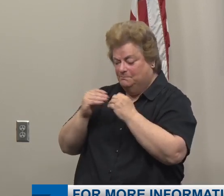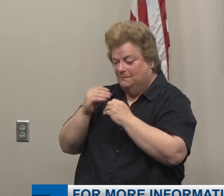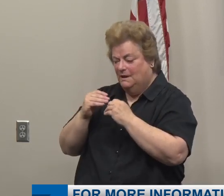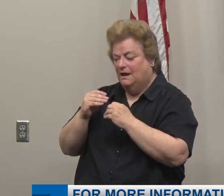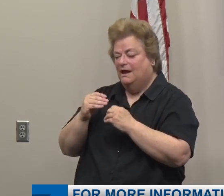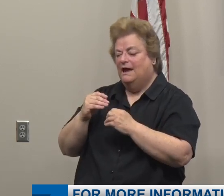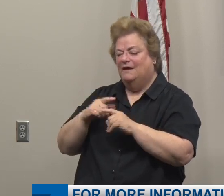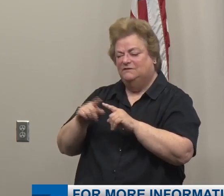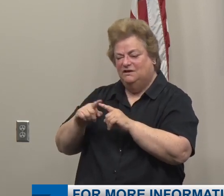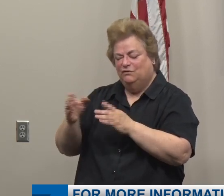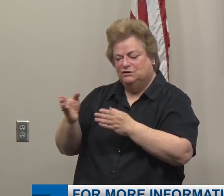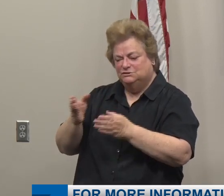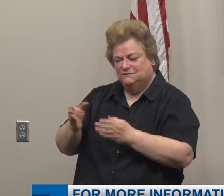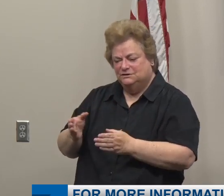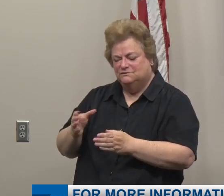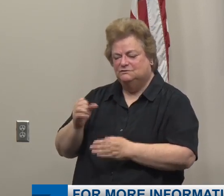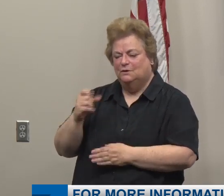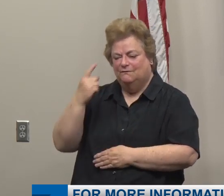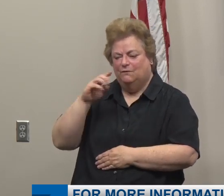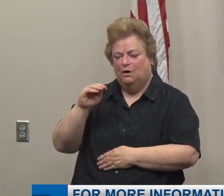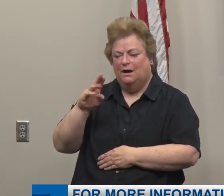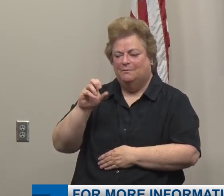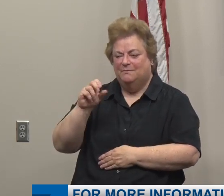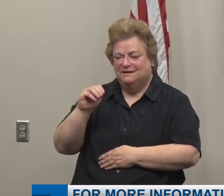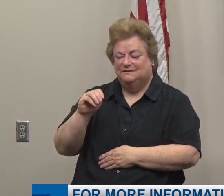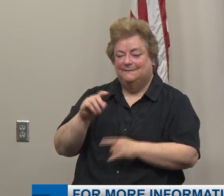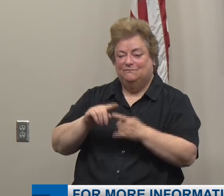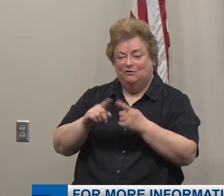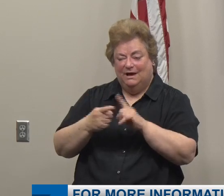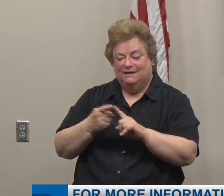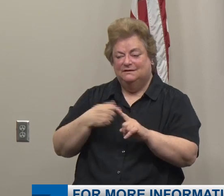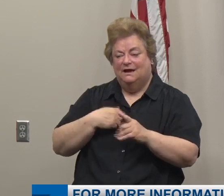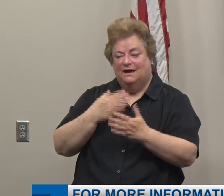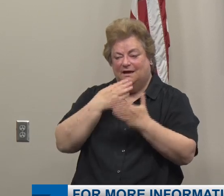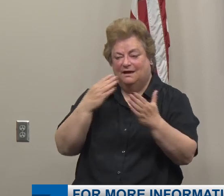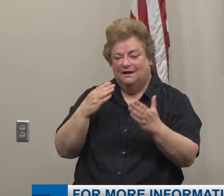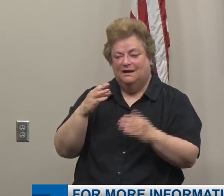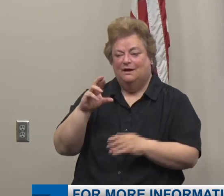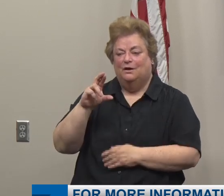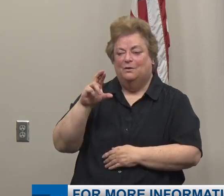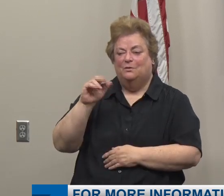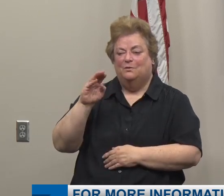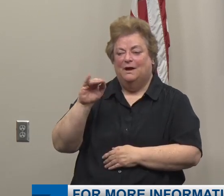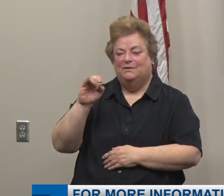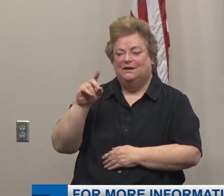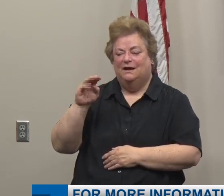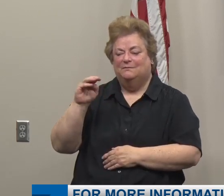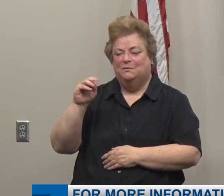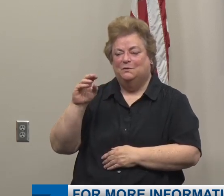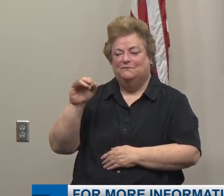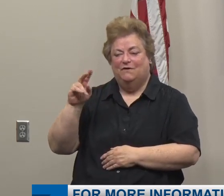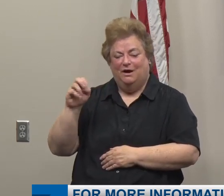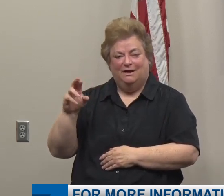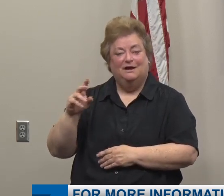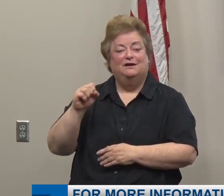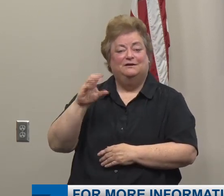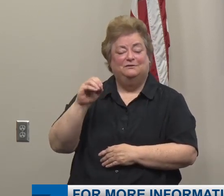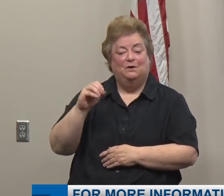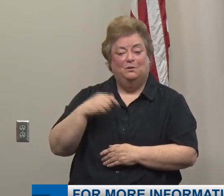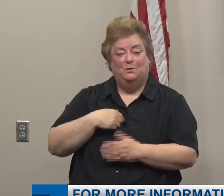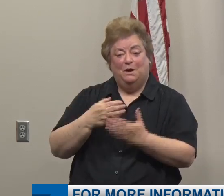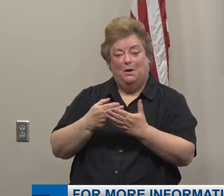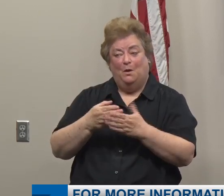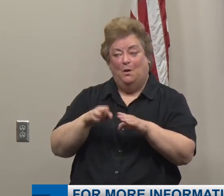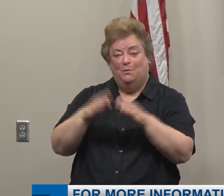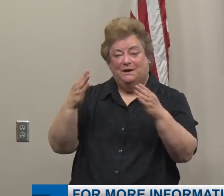so to our Muslim friends I wish you a happy Ramadan or Ramadan Mubarak and with that we'll open it up for questions